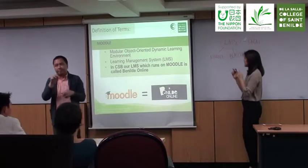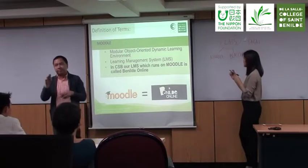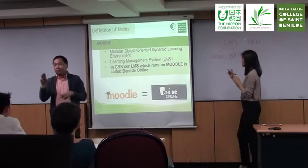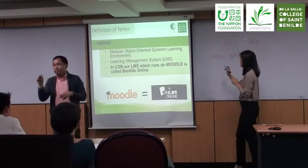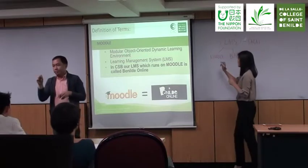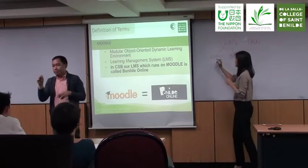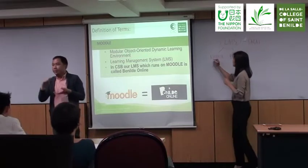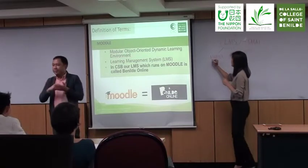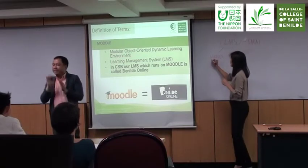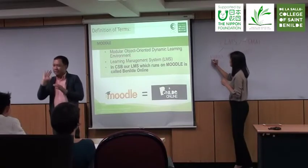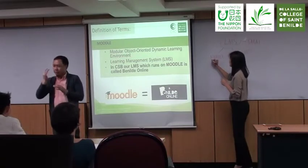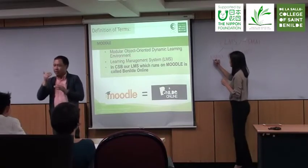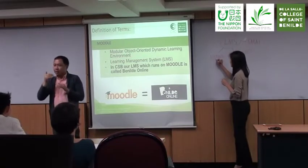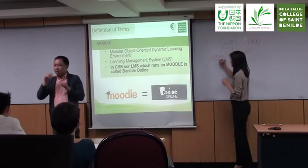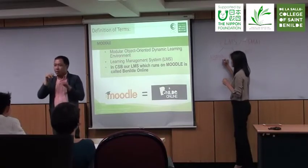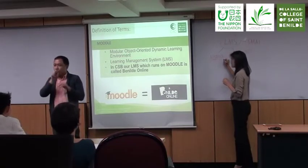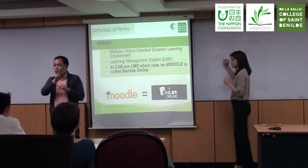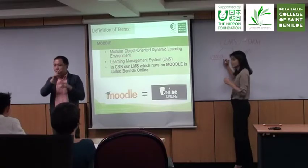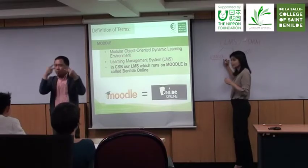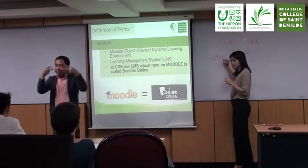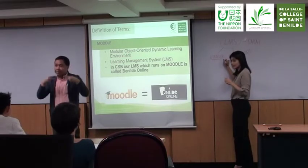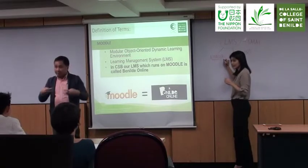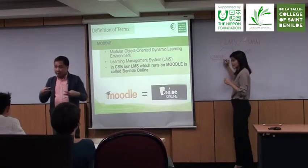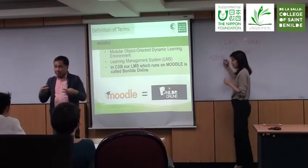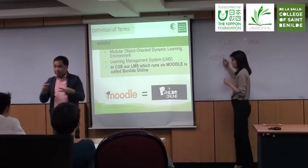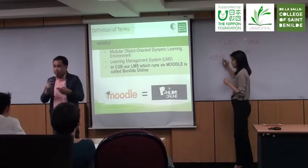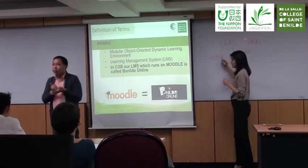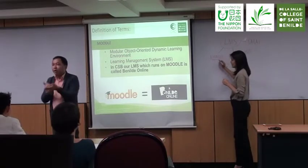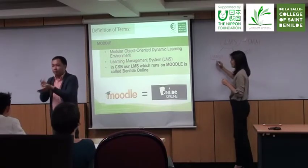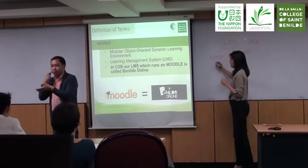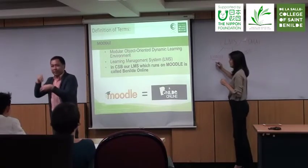So in CSP, what we use is MOODLE.